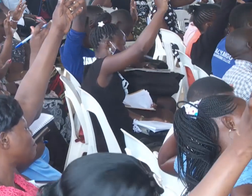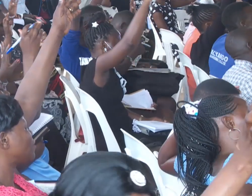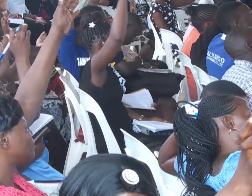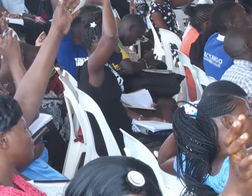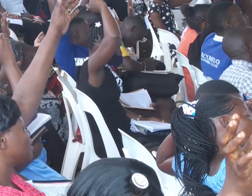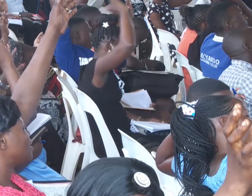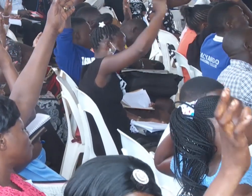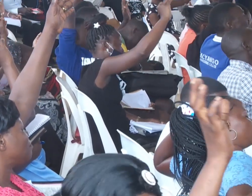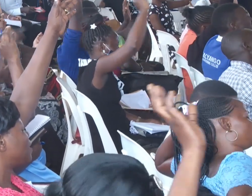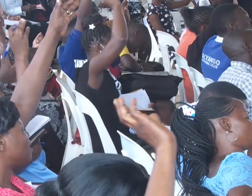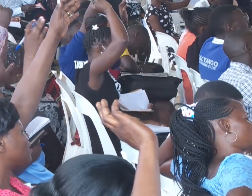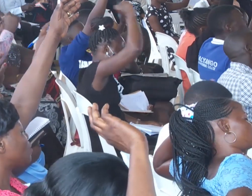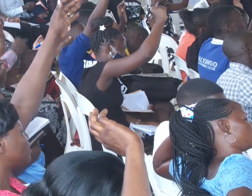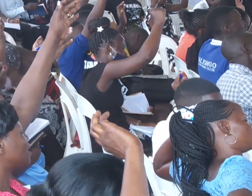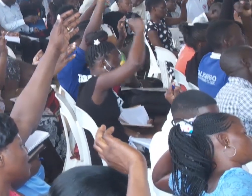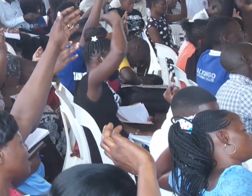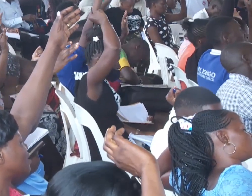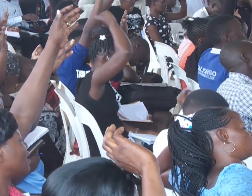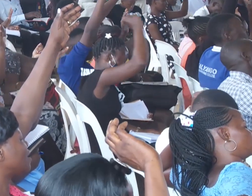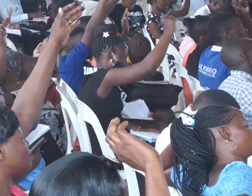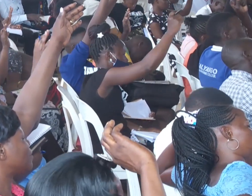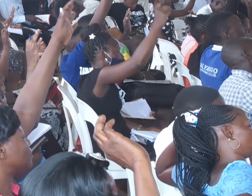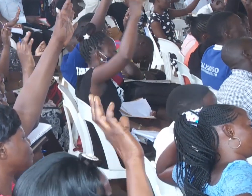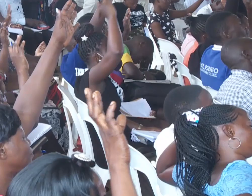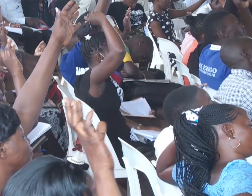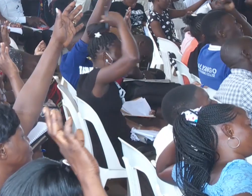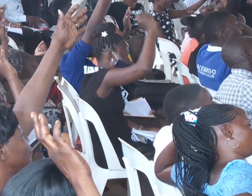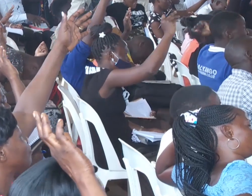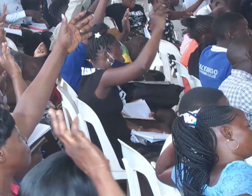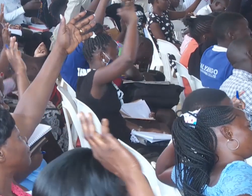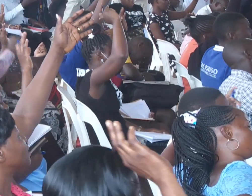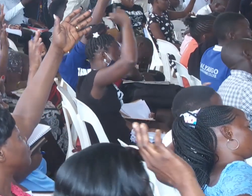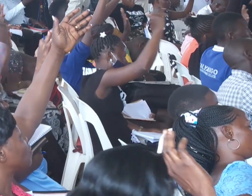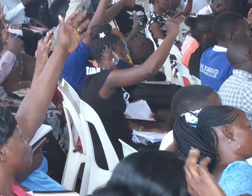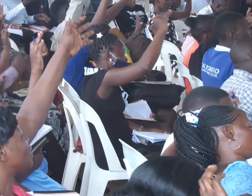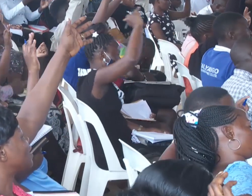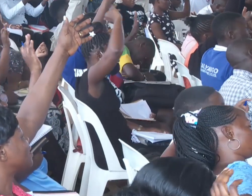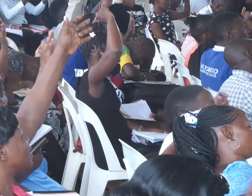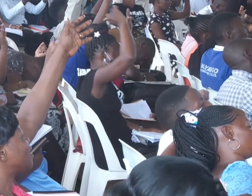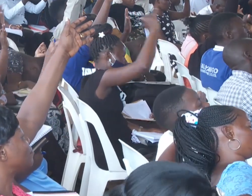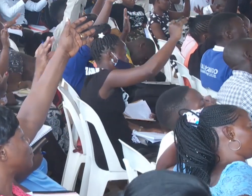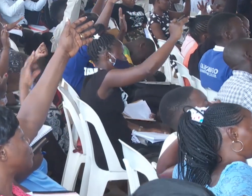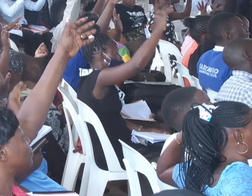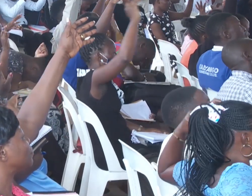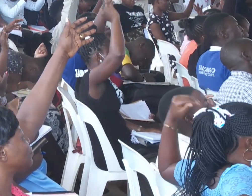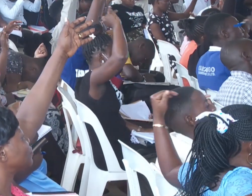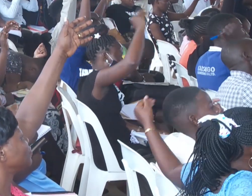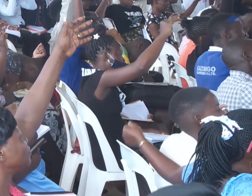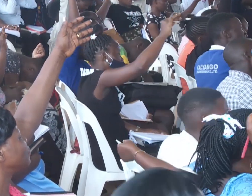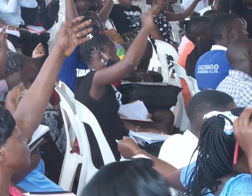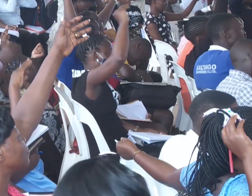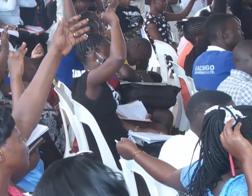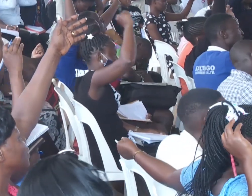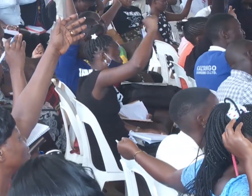so kutegere kigambo. Give me the grace to understand. Mpechi so kukole kigambo. Give me the grace to do. Yogera byo nadamu.